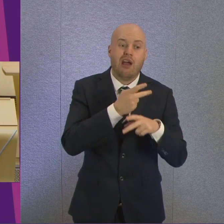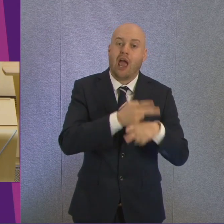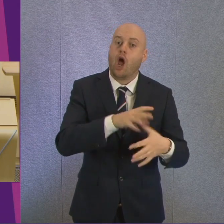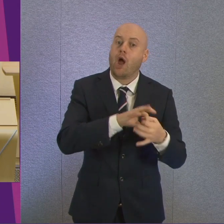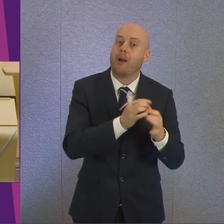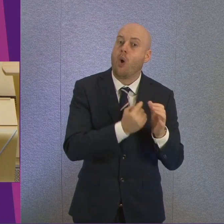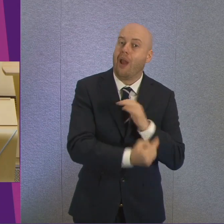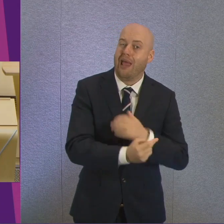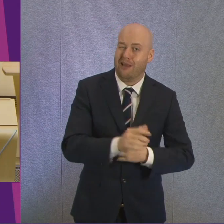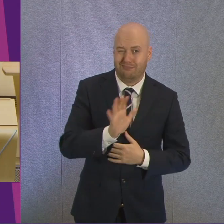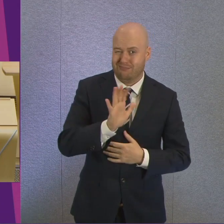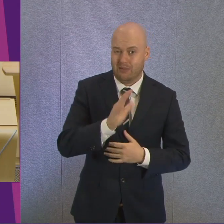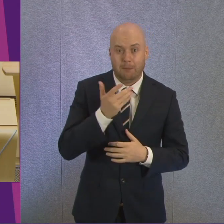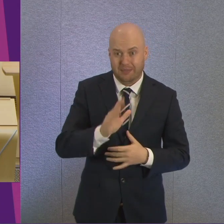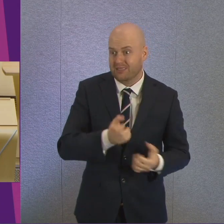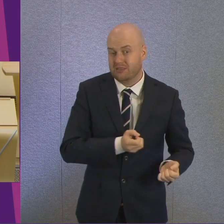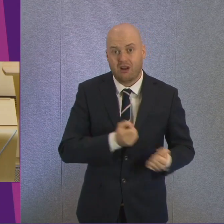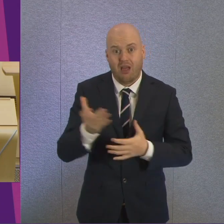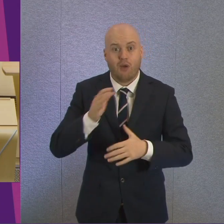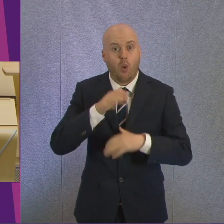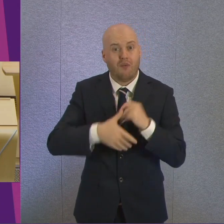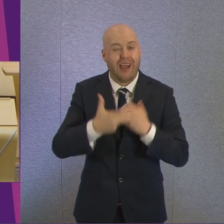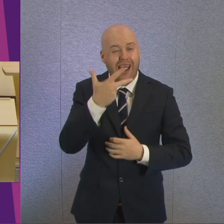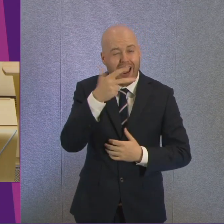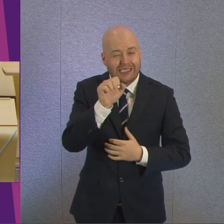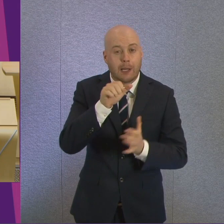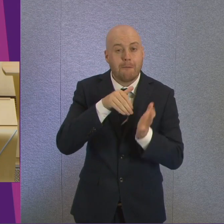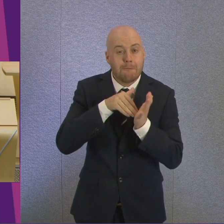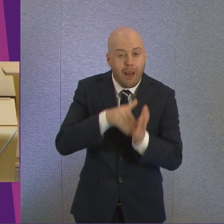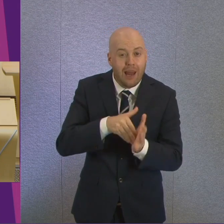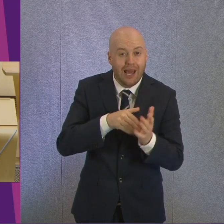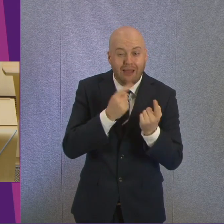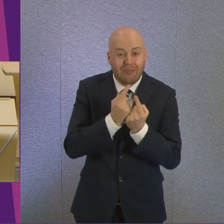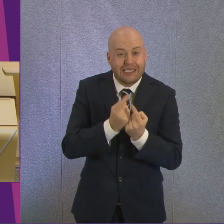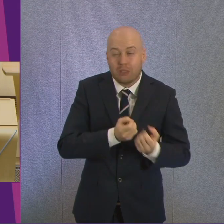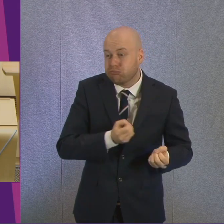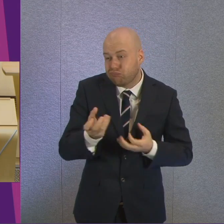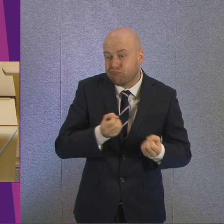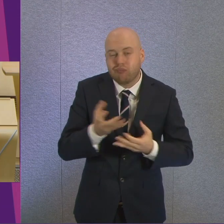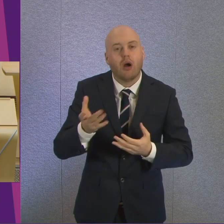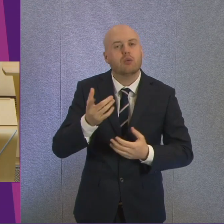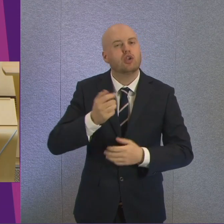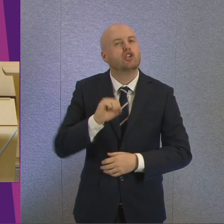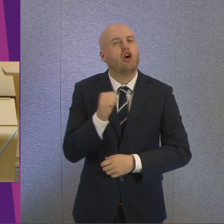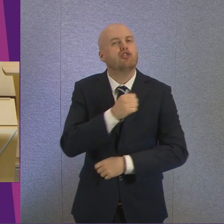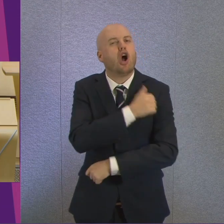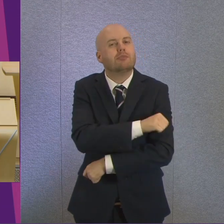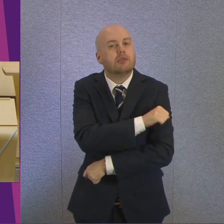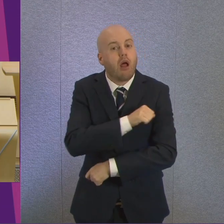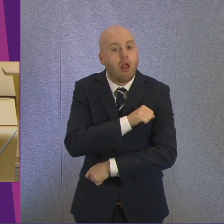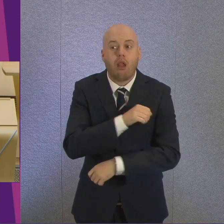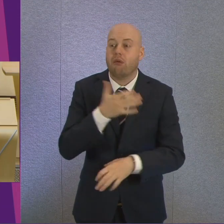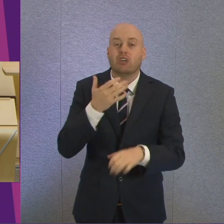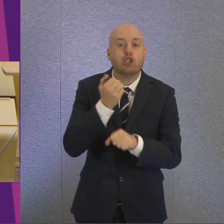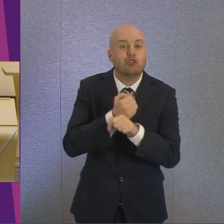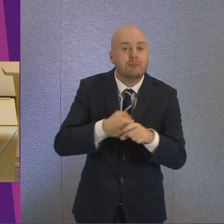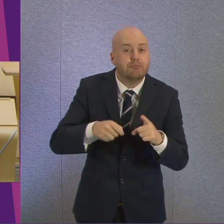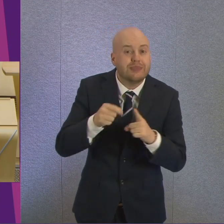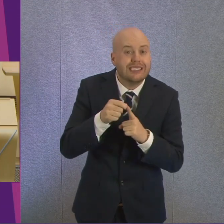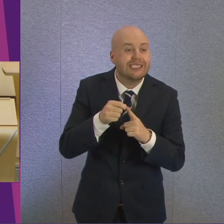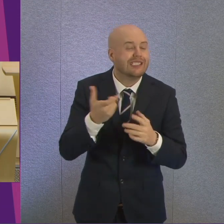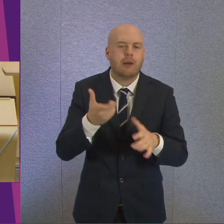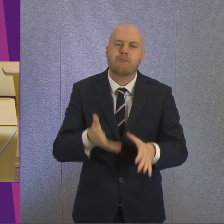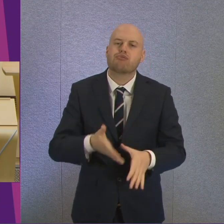over 80 million items to Scottish hospitals and provided 8 weeks' supply to GPs and primary care in